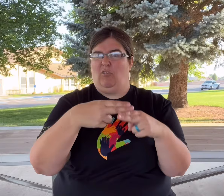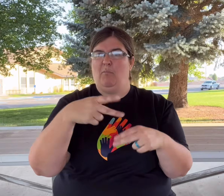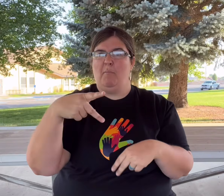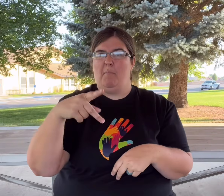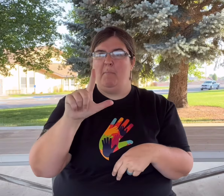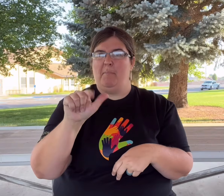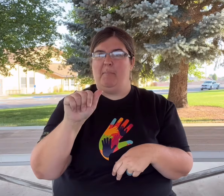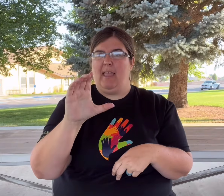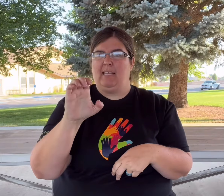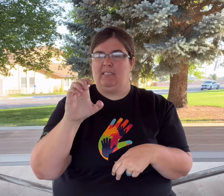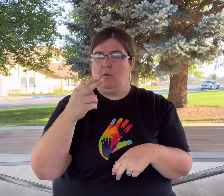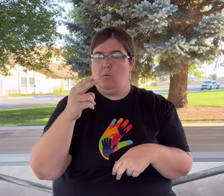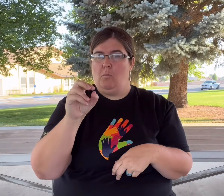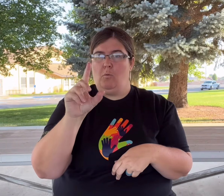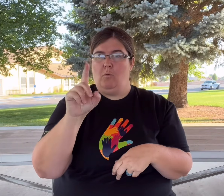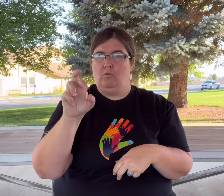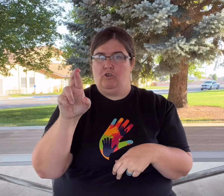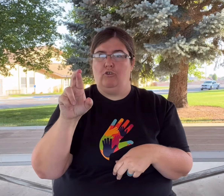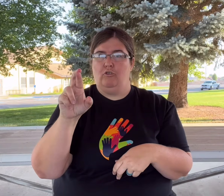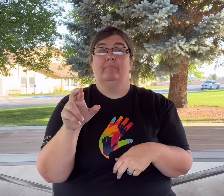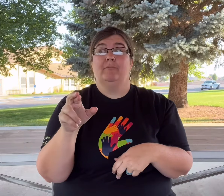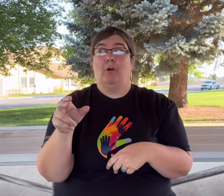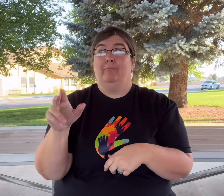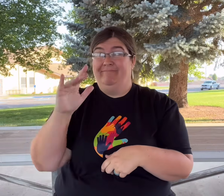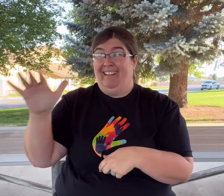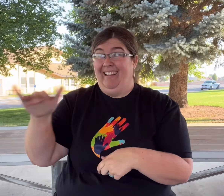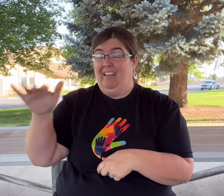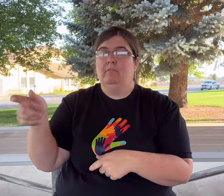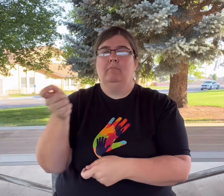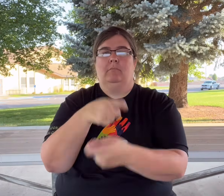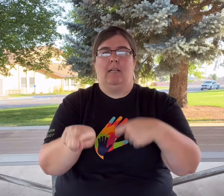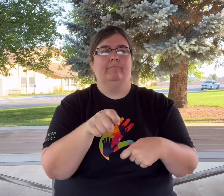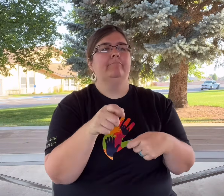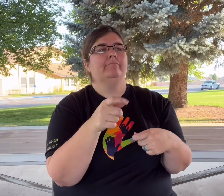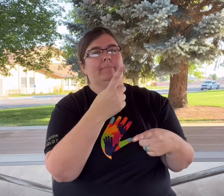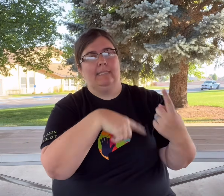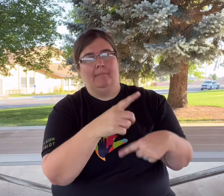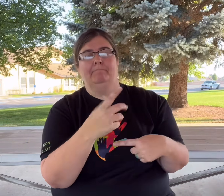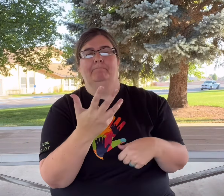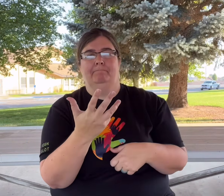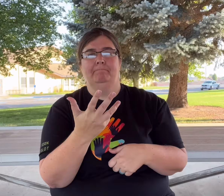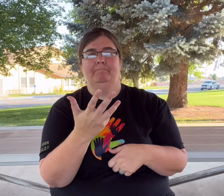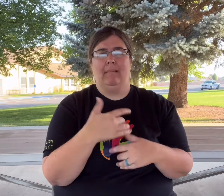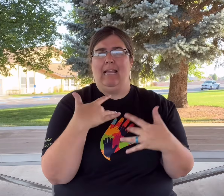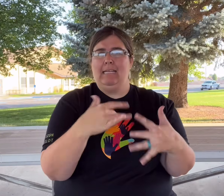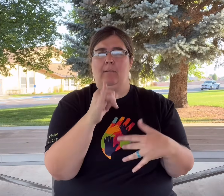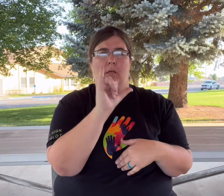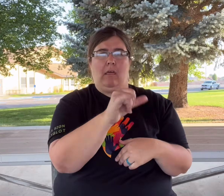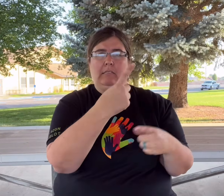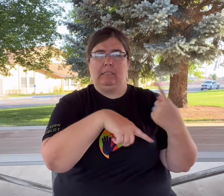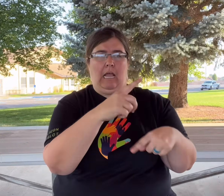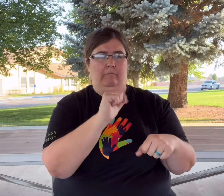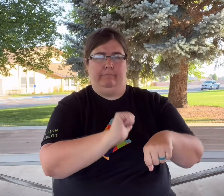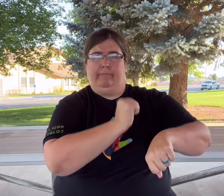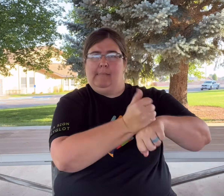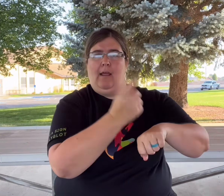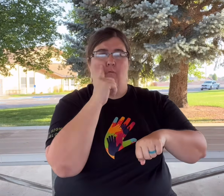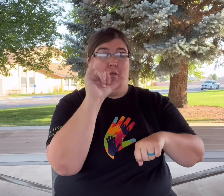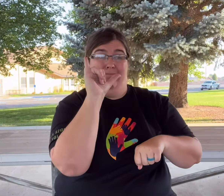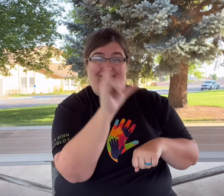a placeholder. And typically, that sign is set up only for that lecture or only for